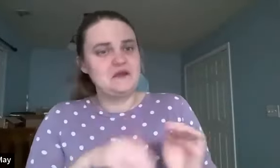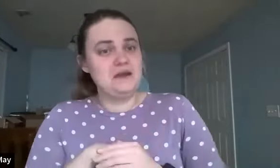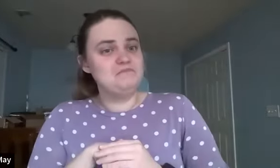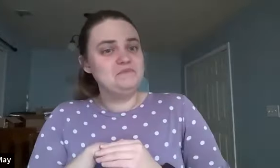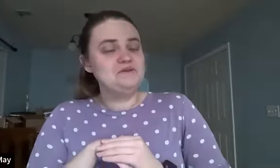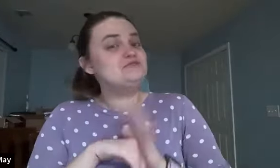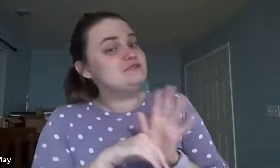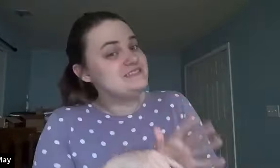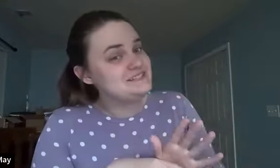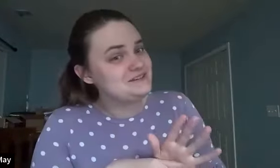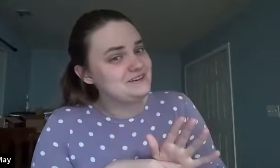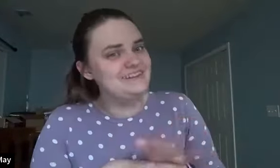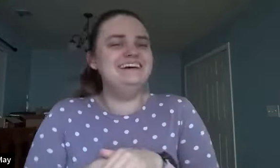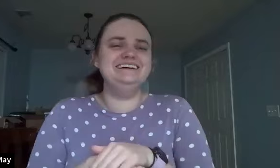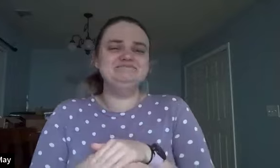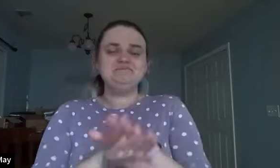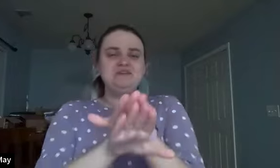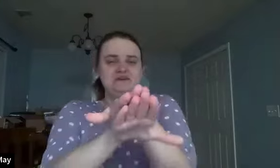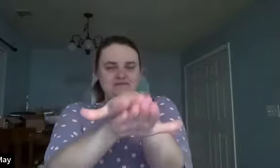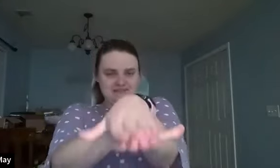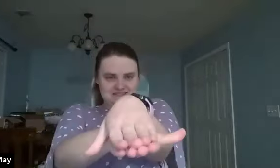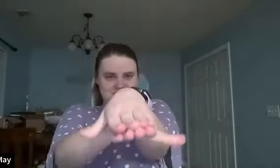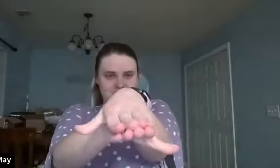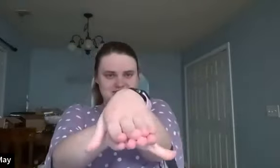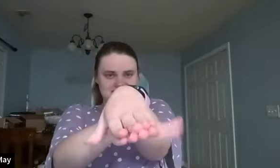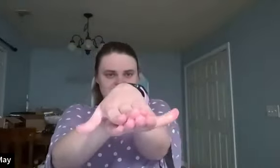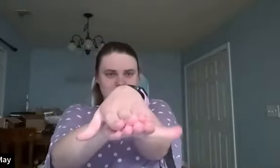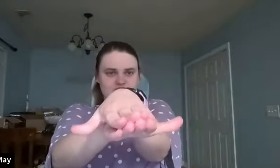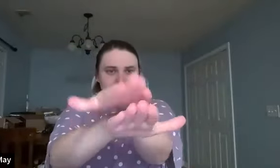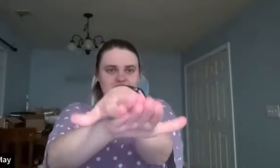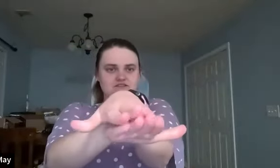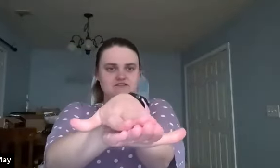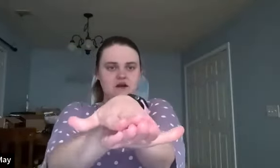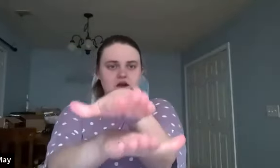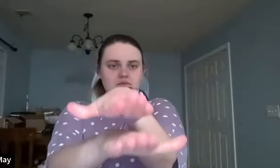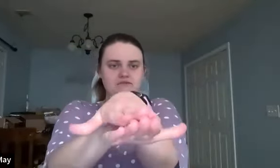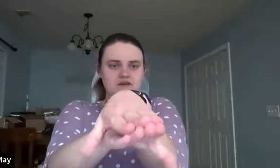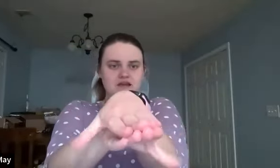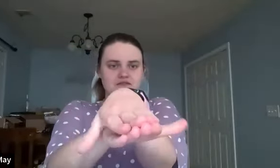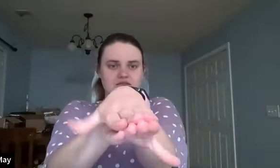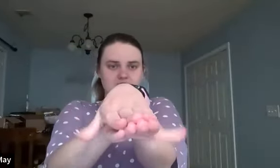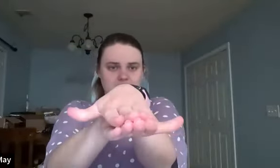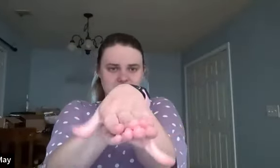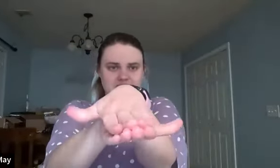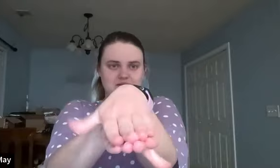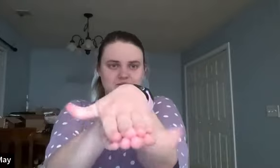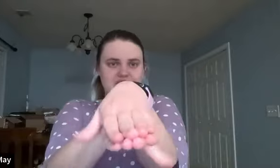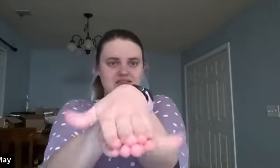Okay. So our sea turtle with our sea turtle. So hands on top and the thumbs. You wiggle your